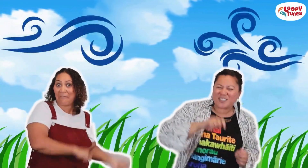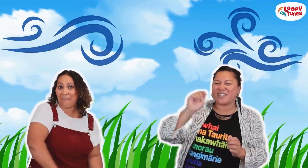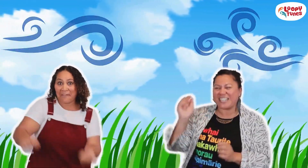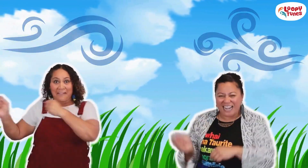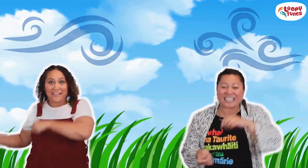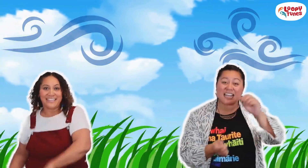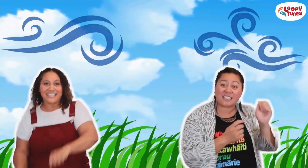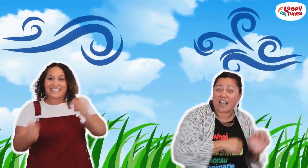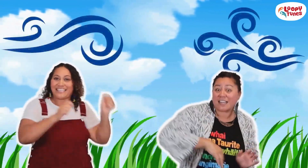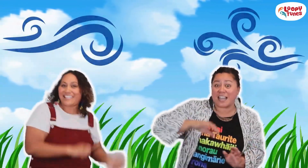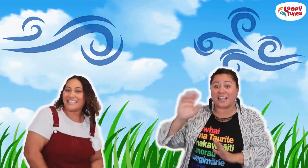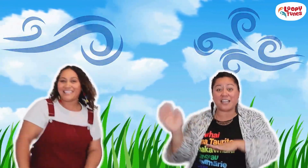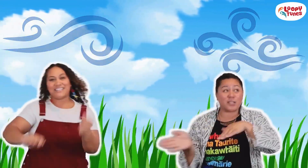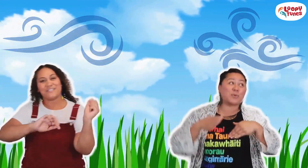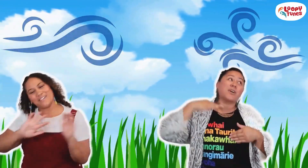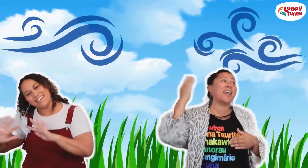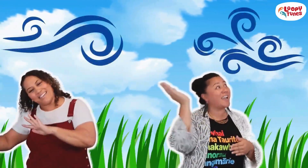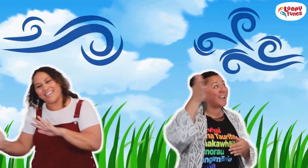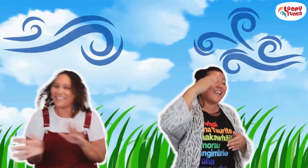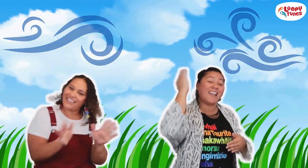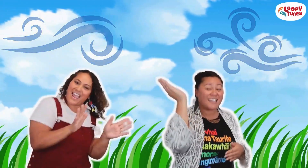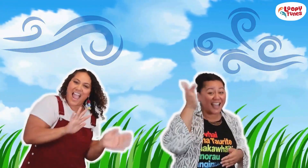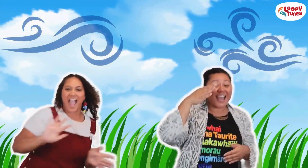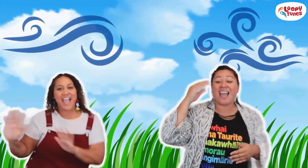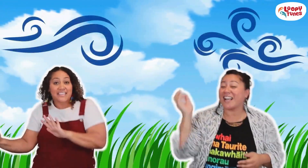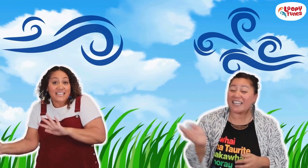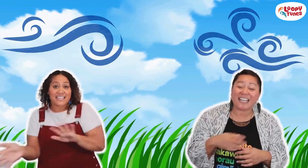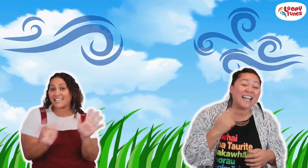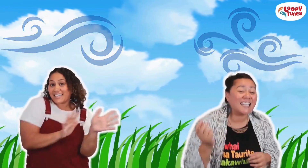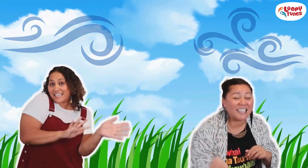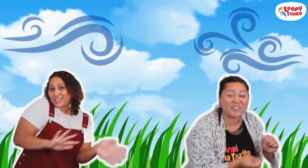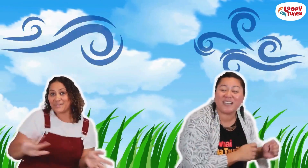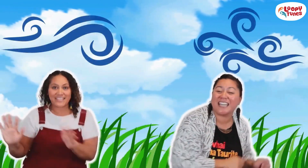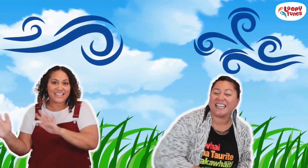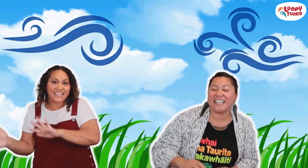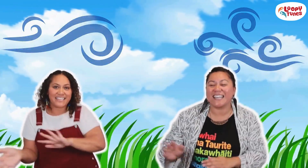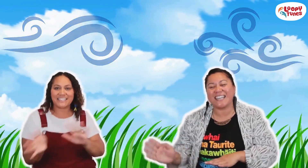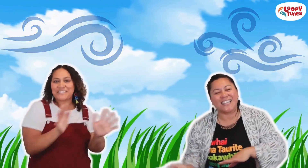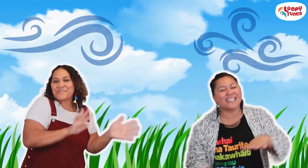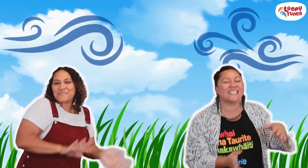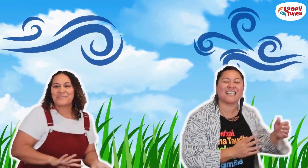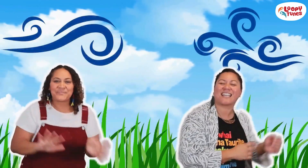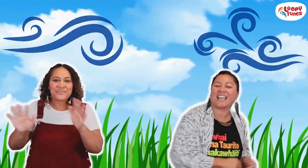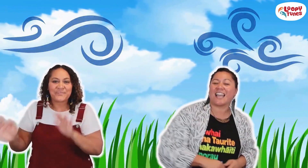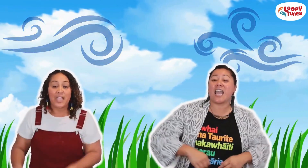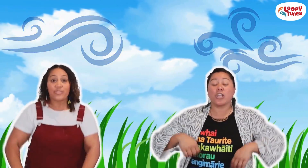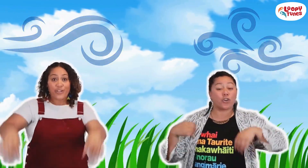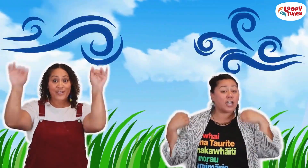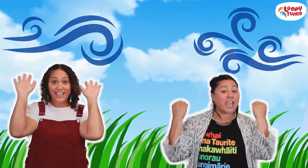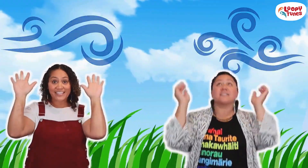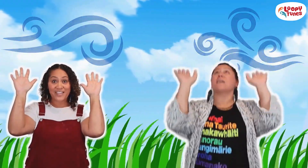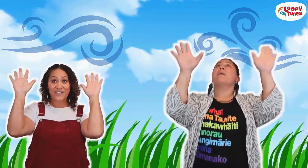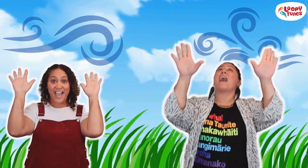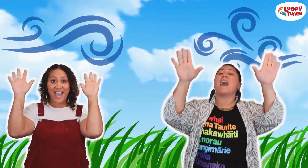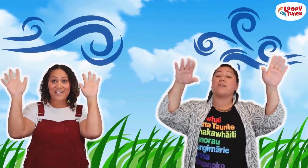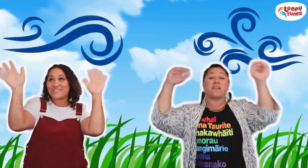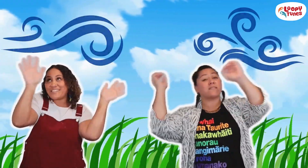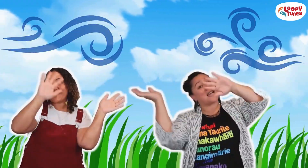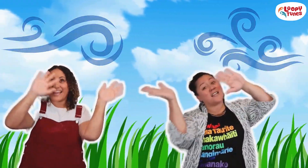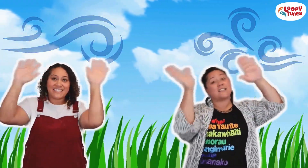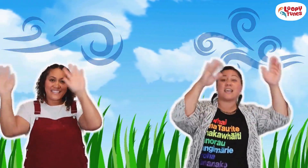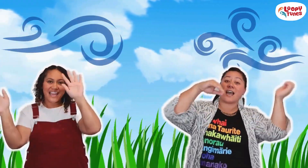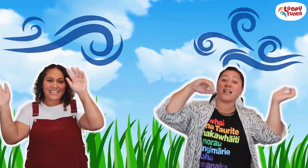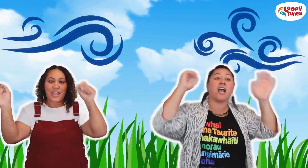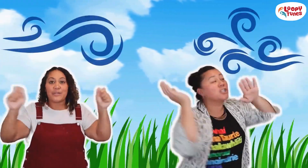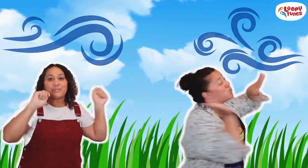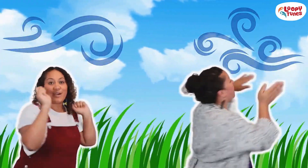the Ururangi Dance. Kani kani in the wind. Kani kani in the wind. Throw your hands up high, wave from